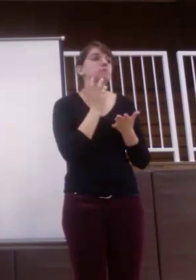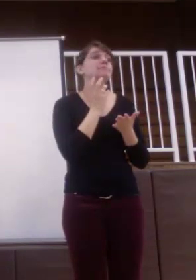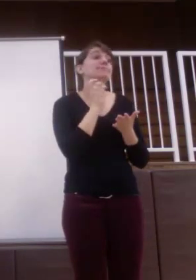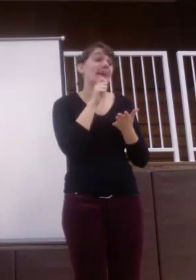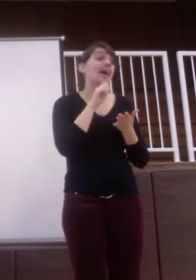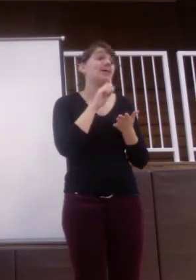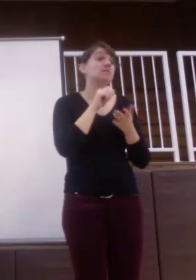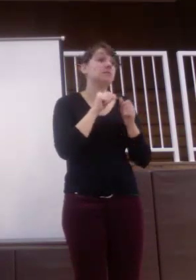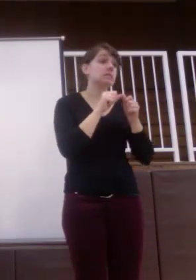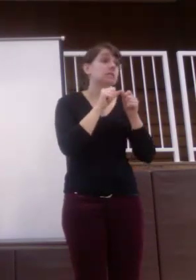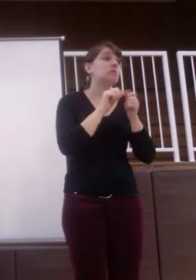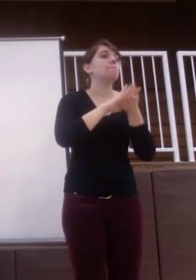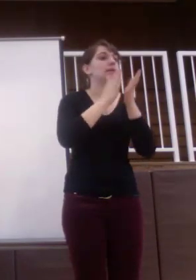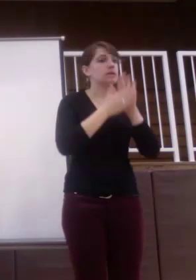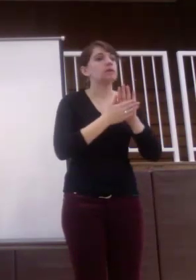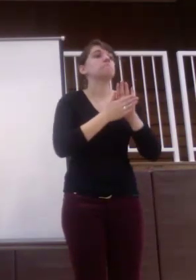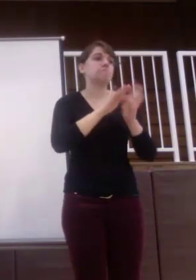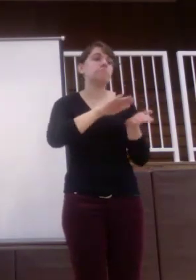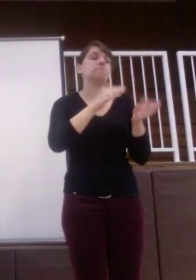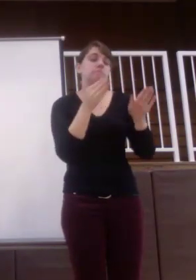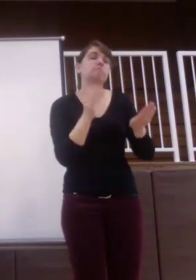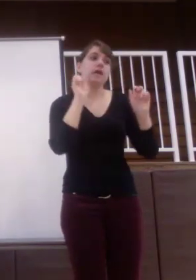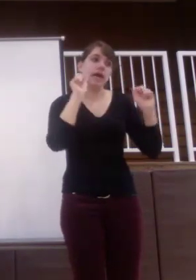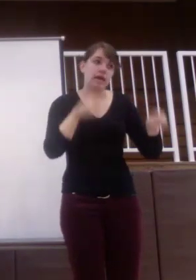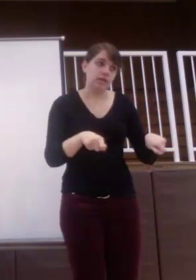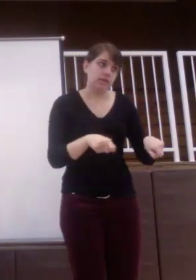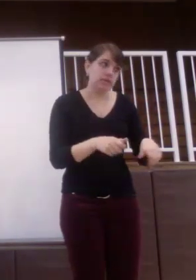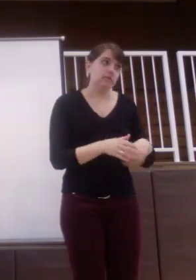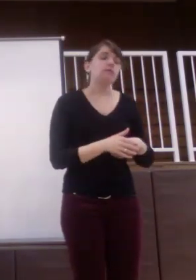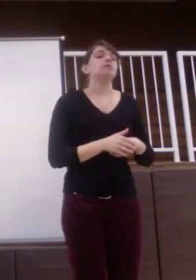terminal in many cases.